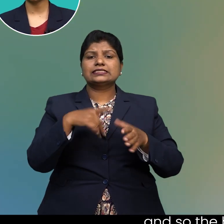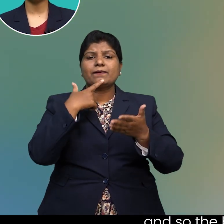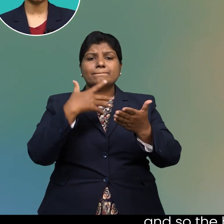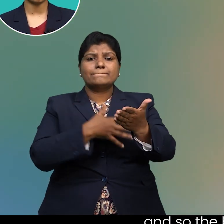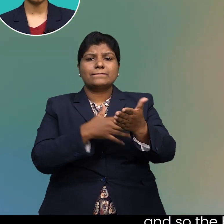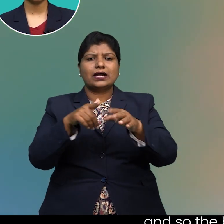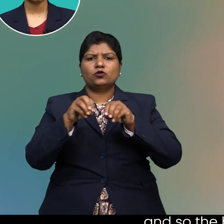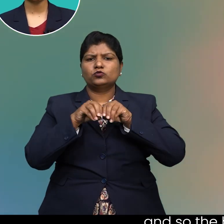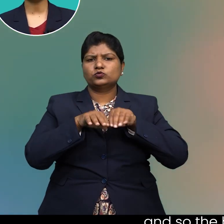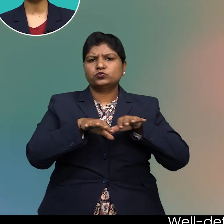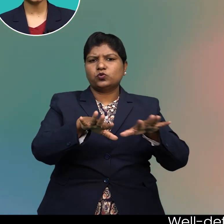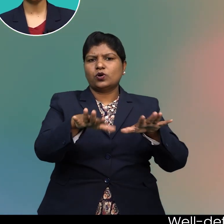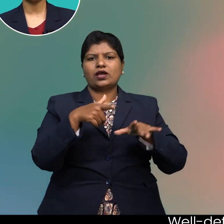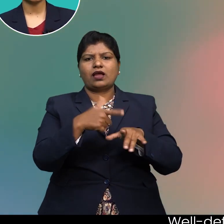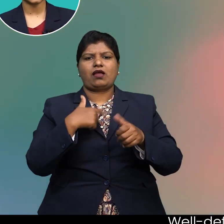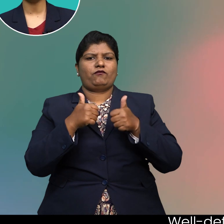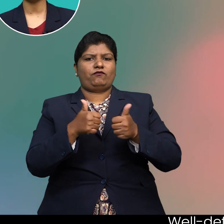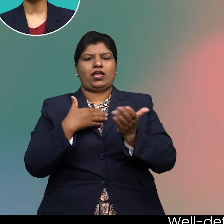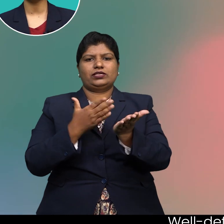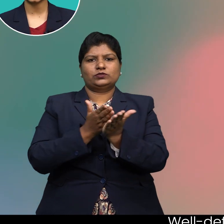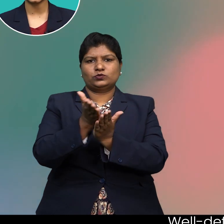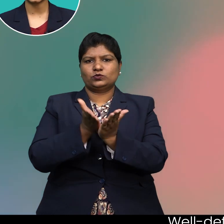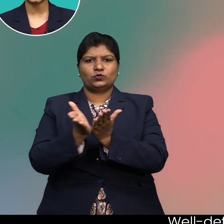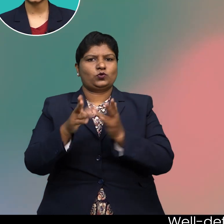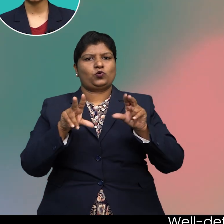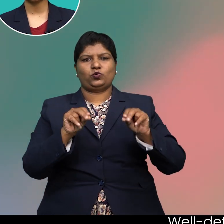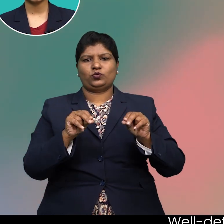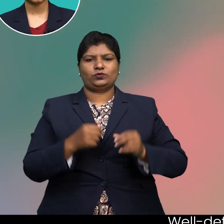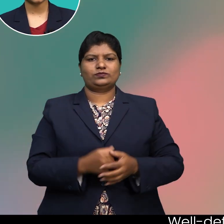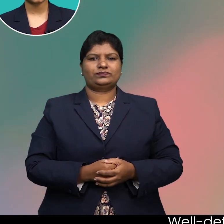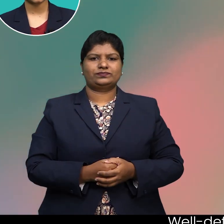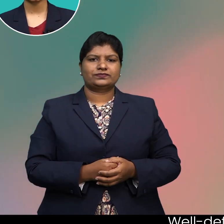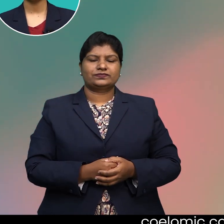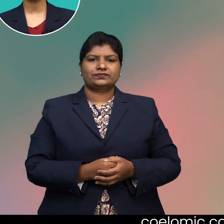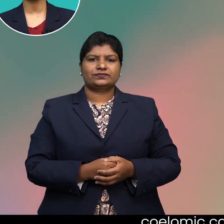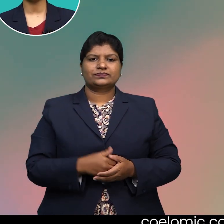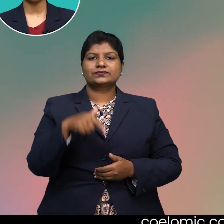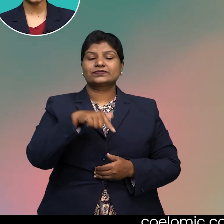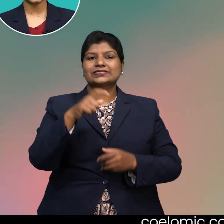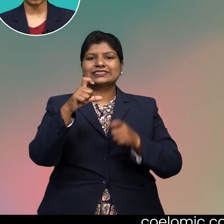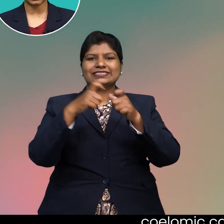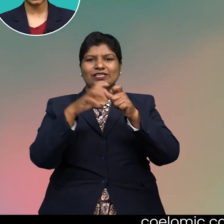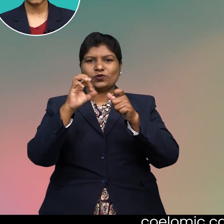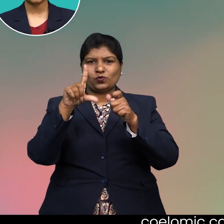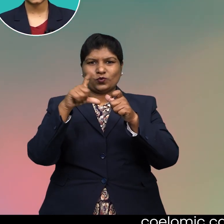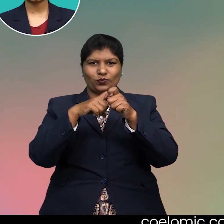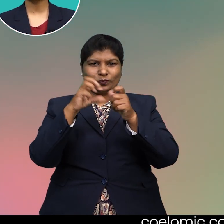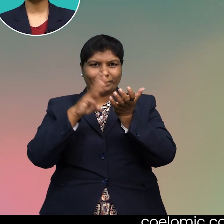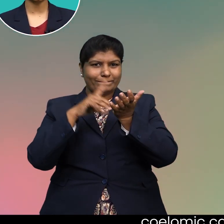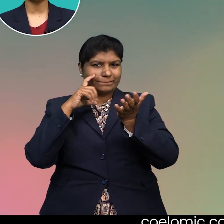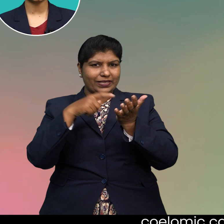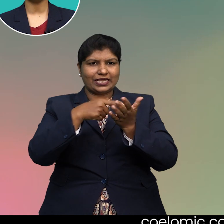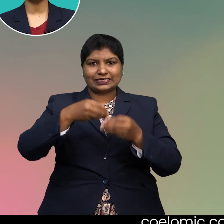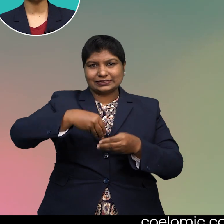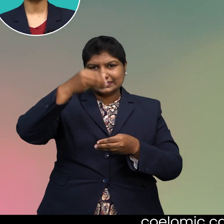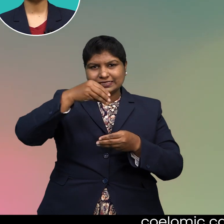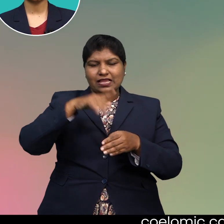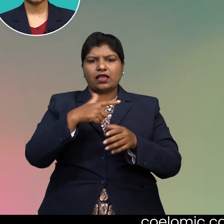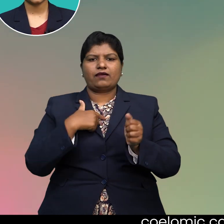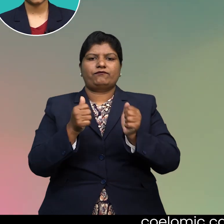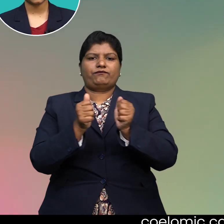There are tissues but no real organs, although a sort of body cavity